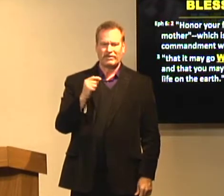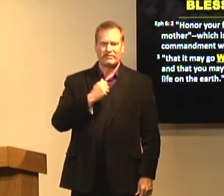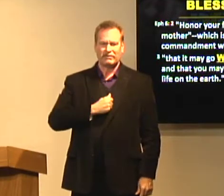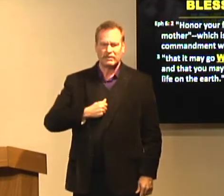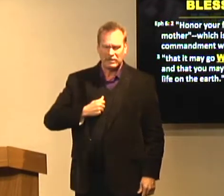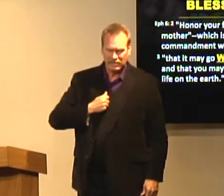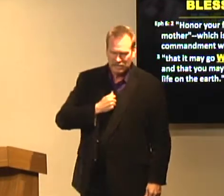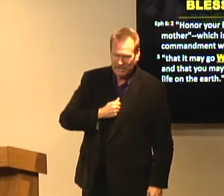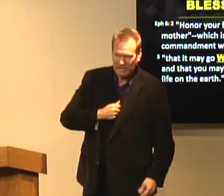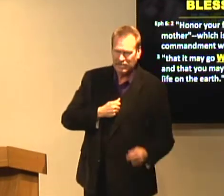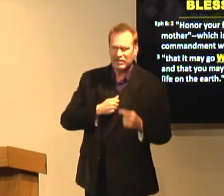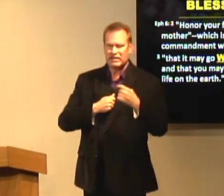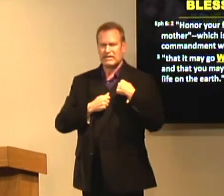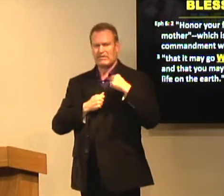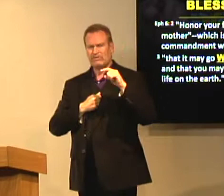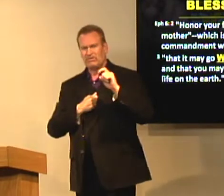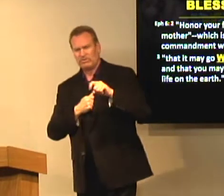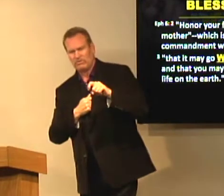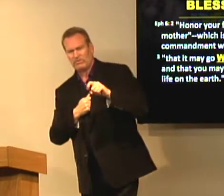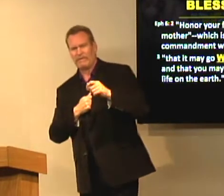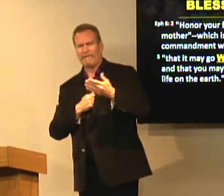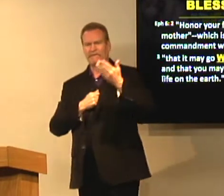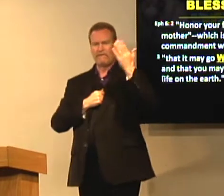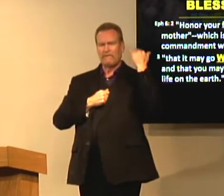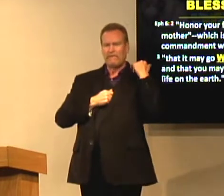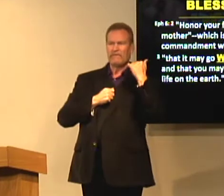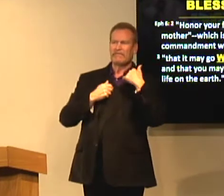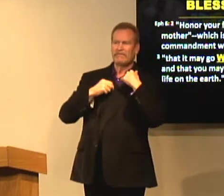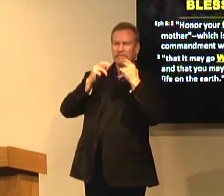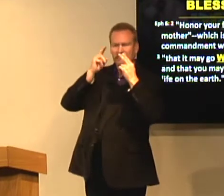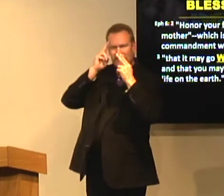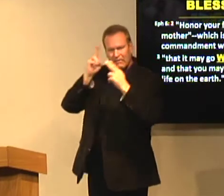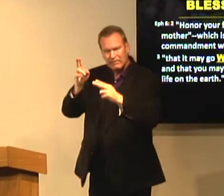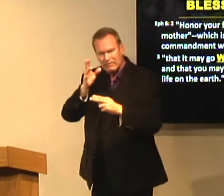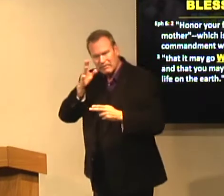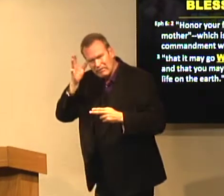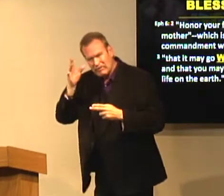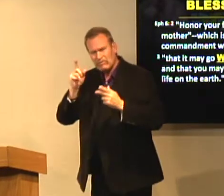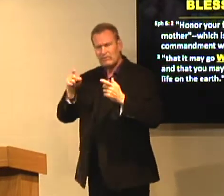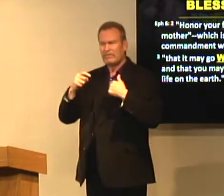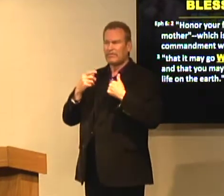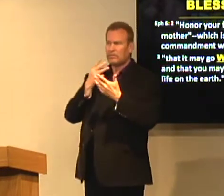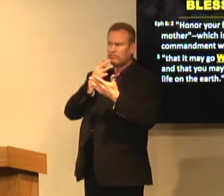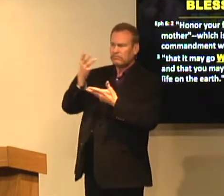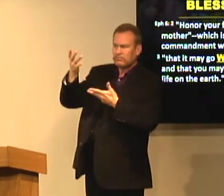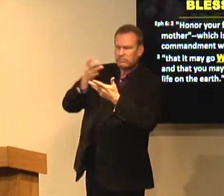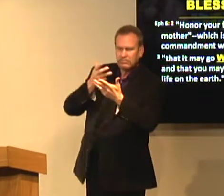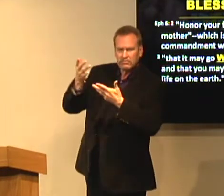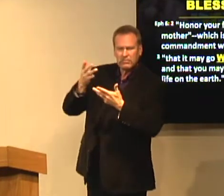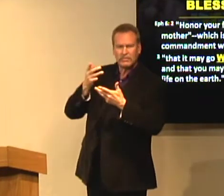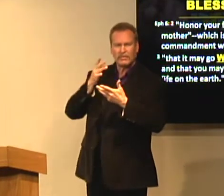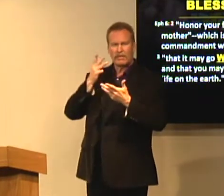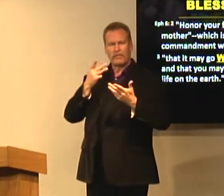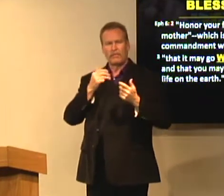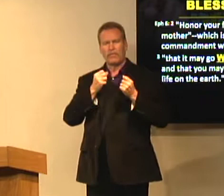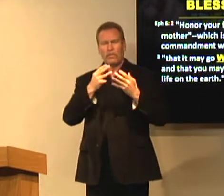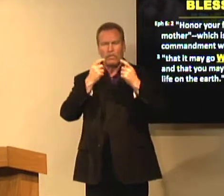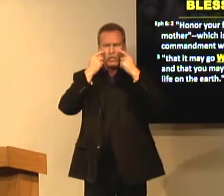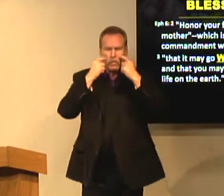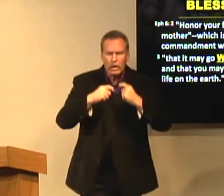of regrets when their parents pass away, and they say, wow, in the past I should have honored my parents more. I wish I'd had a better relationship with